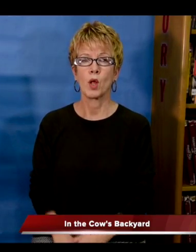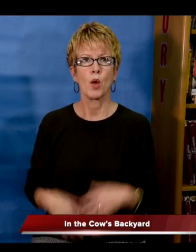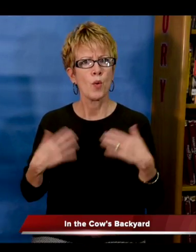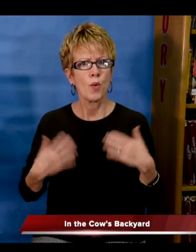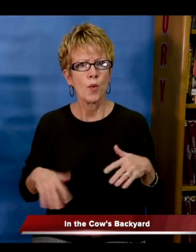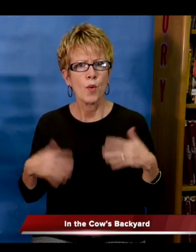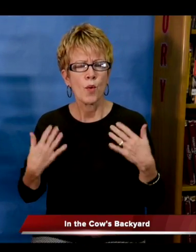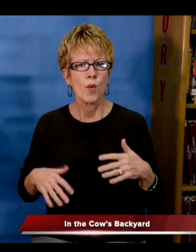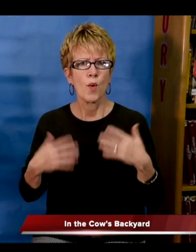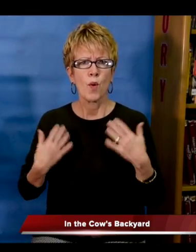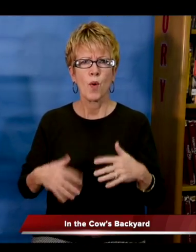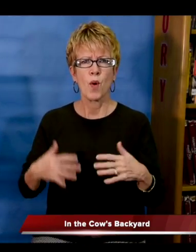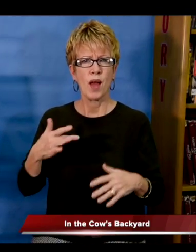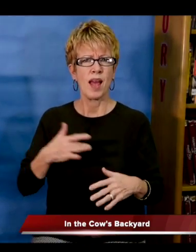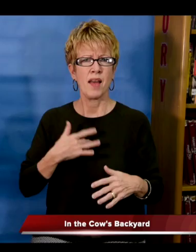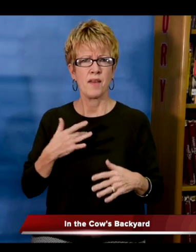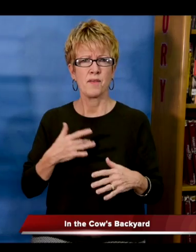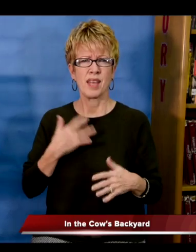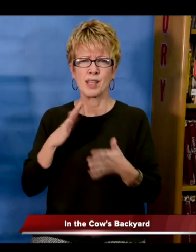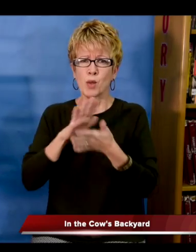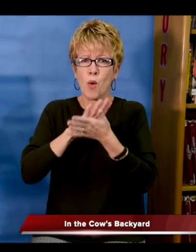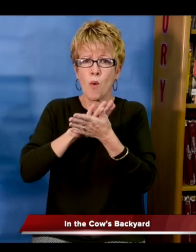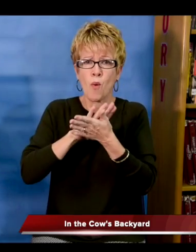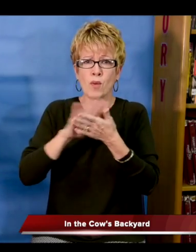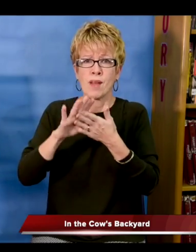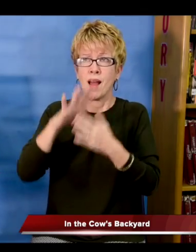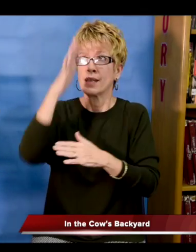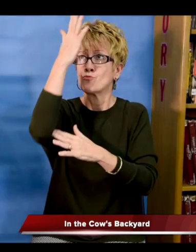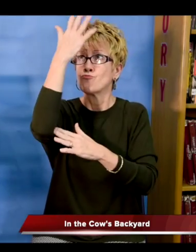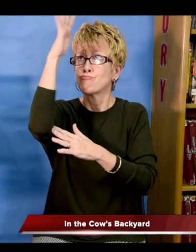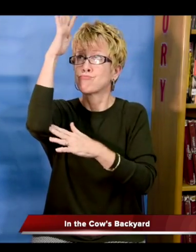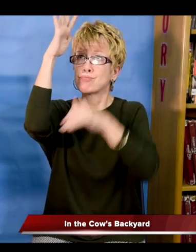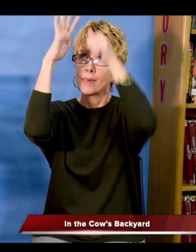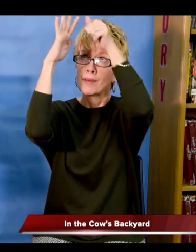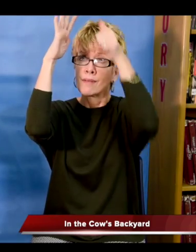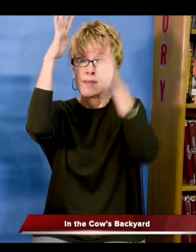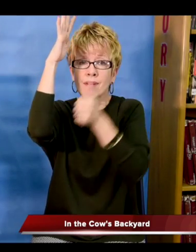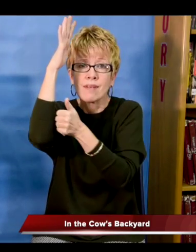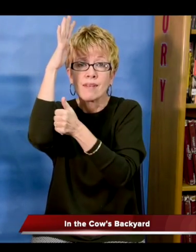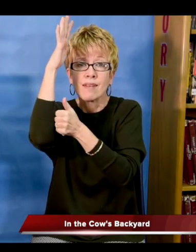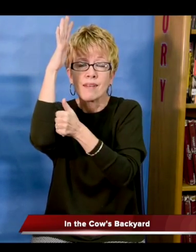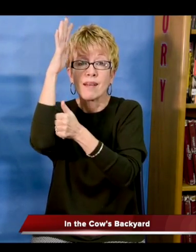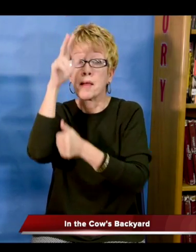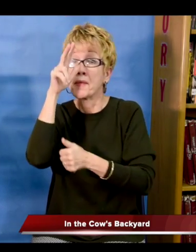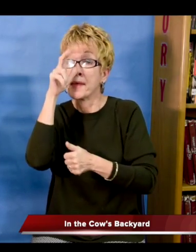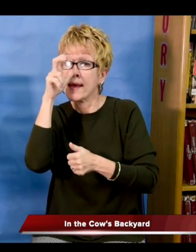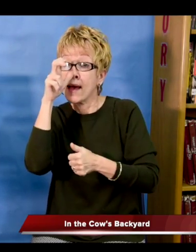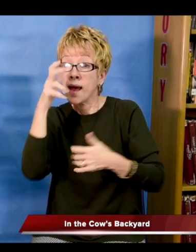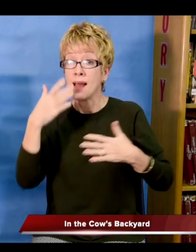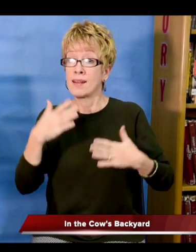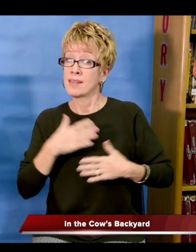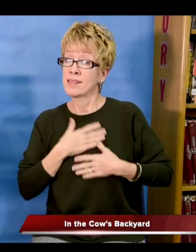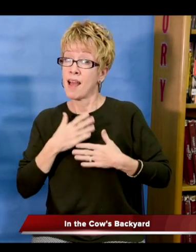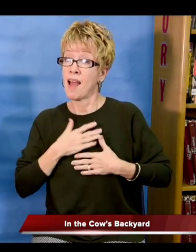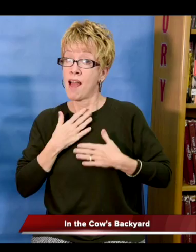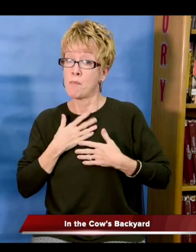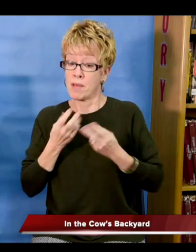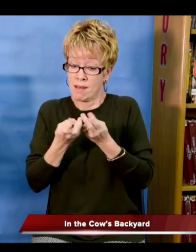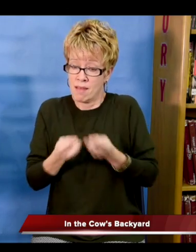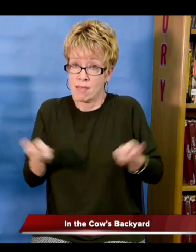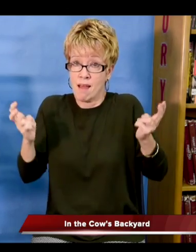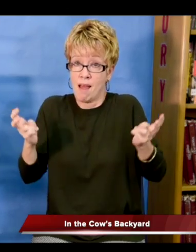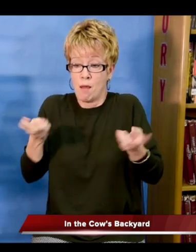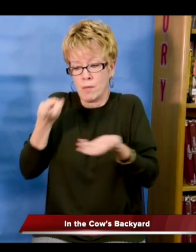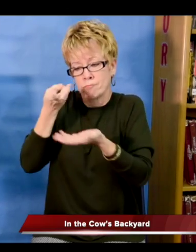My, it feels so nice to be in the shade. The ant is happy lying in the